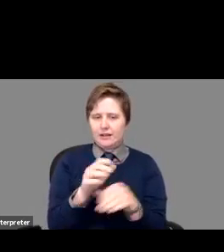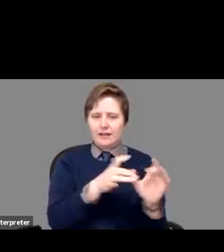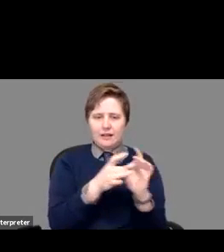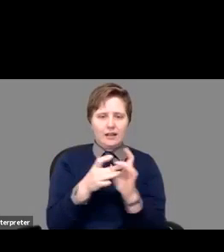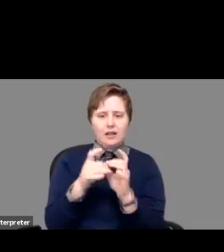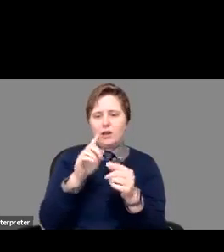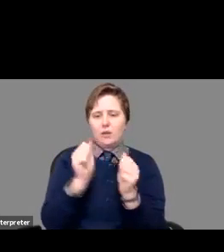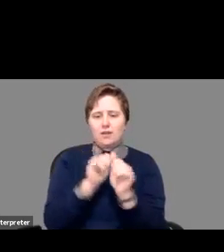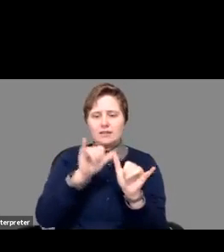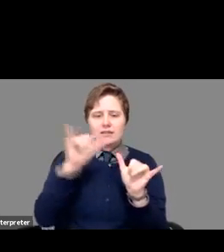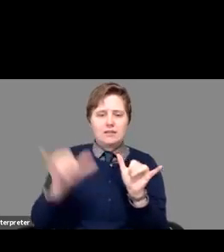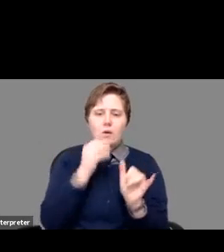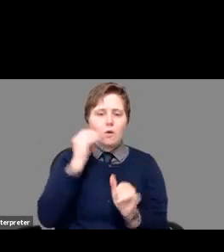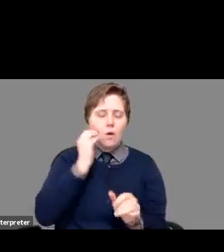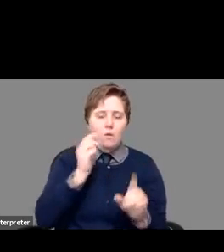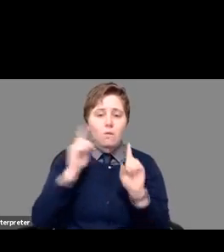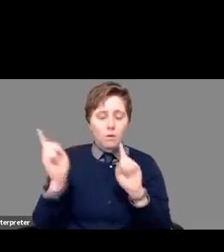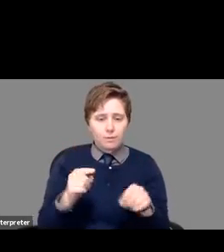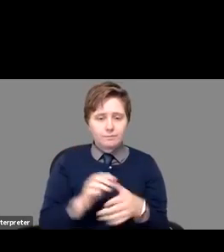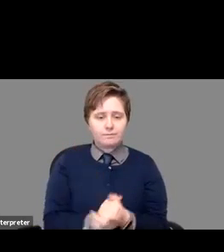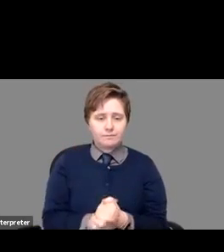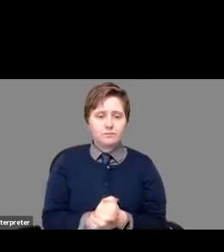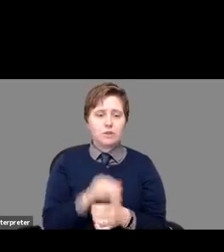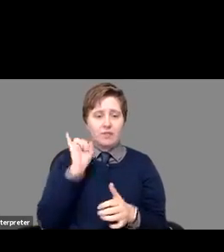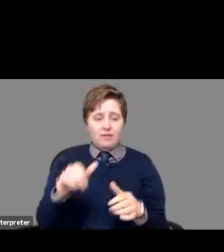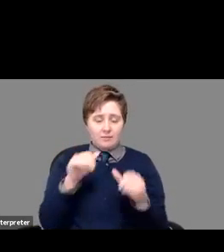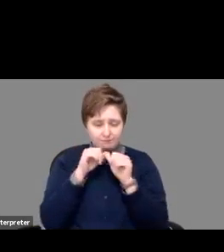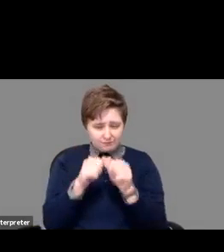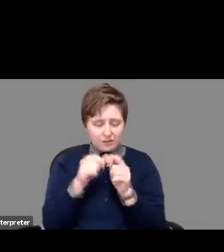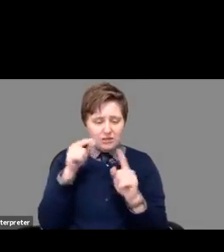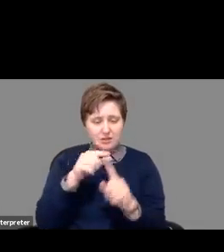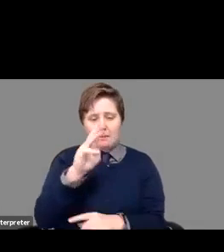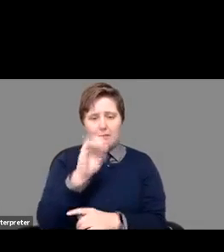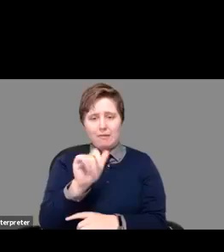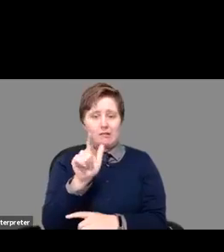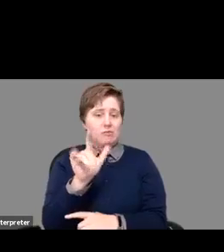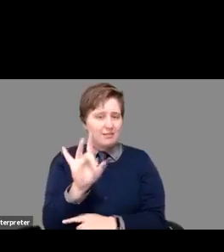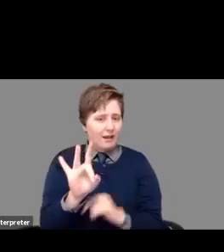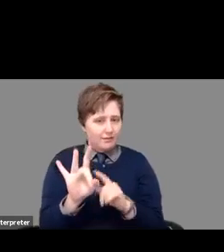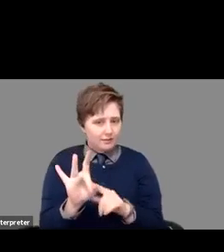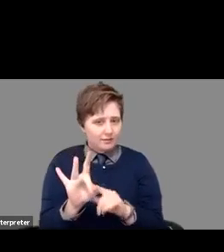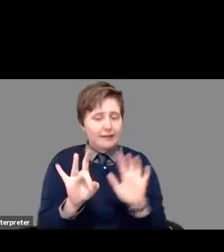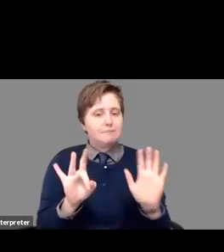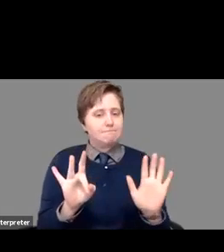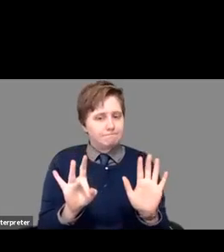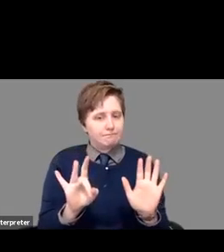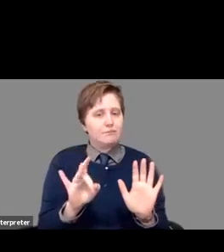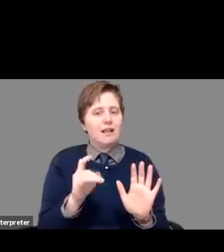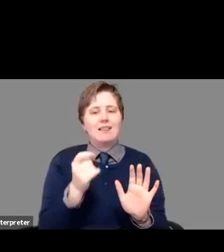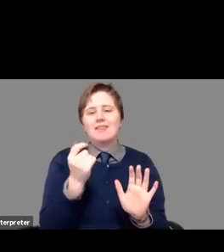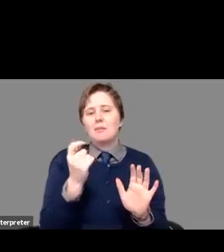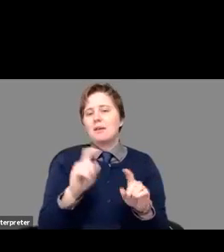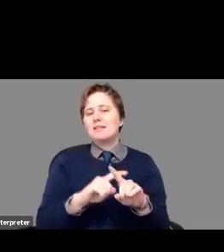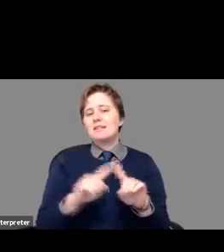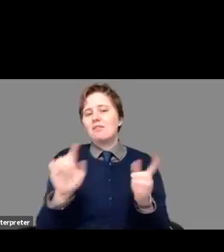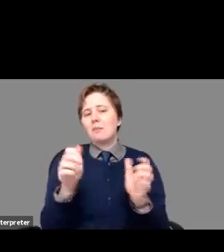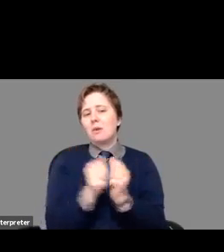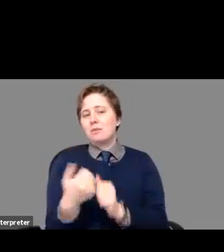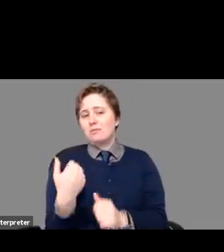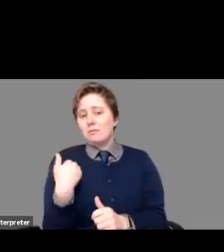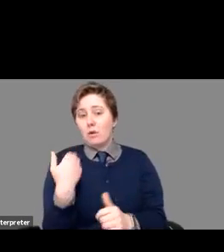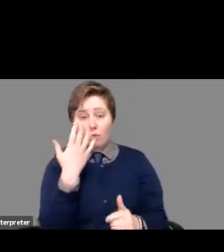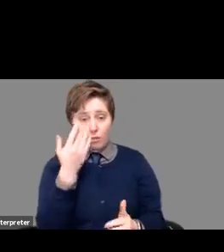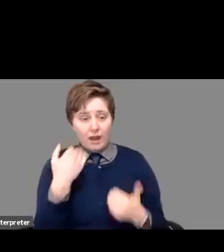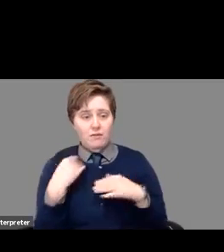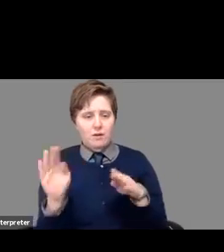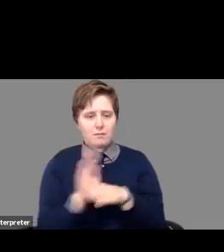stay-at-home order. So that is going to be in effect until May 29th. Again, it's going to be a little bit different than the last one because we have